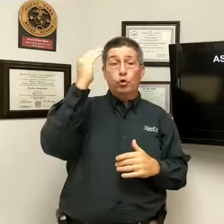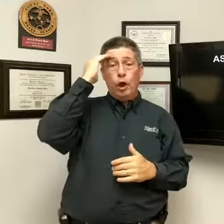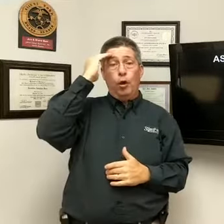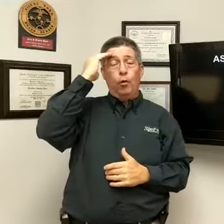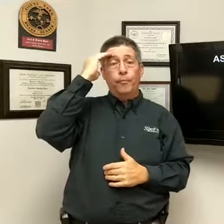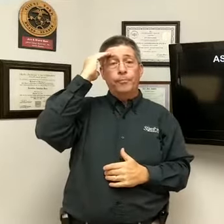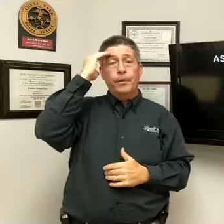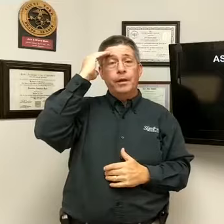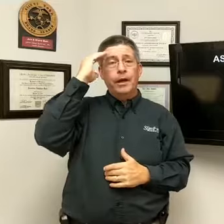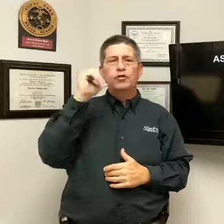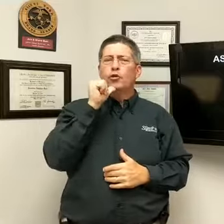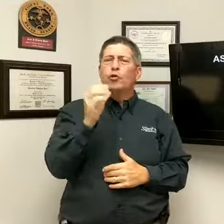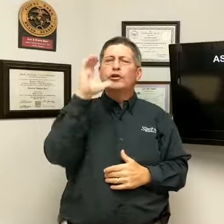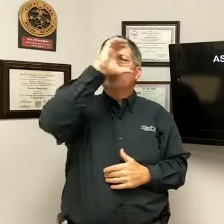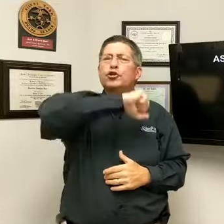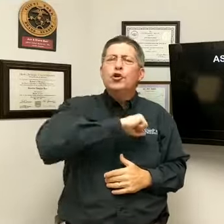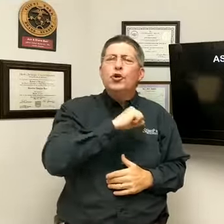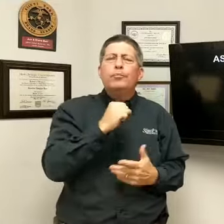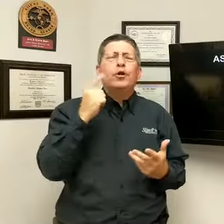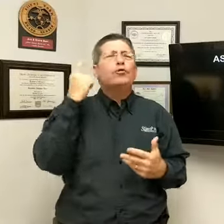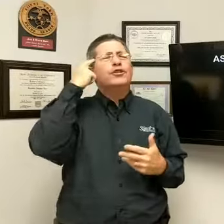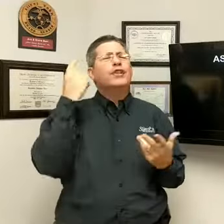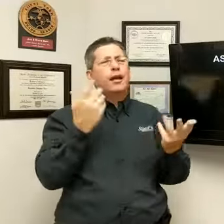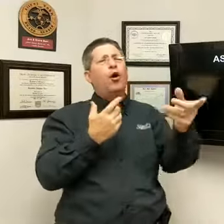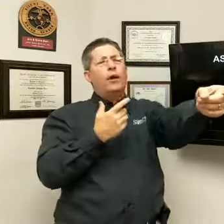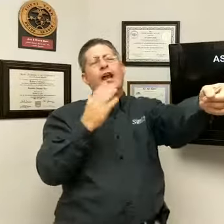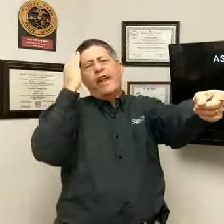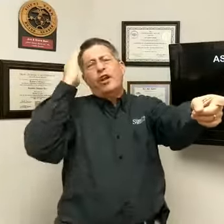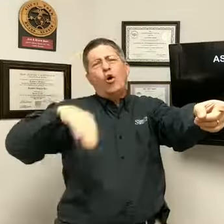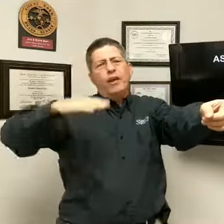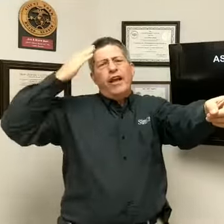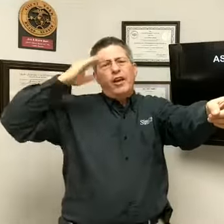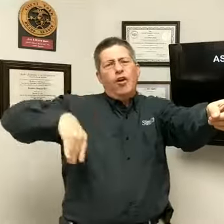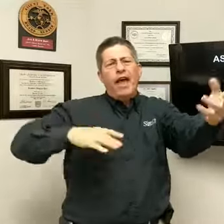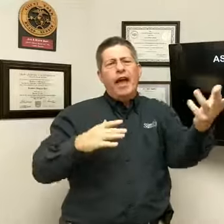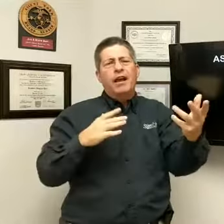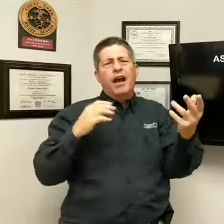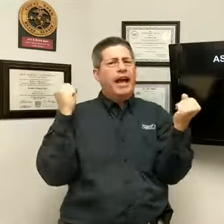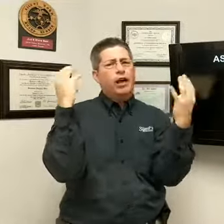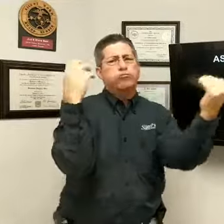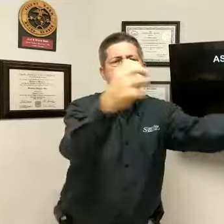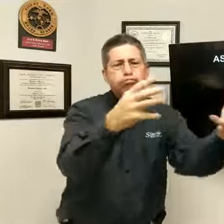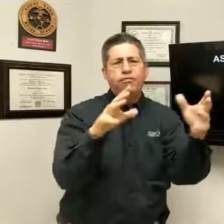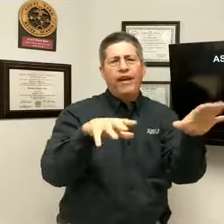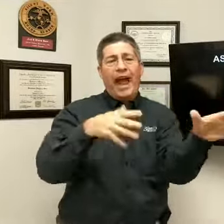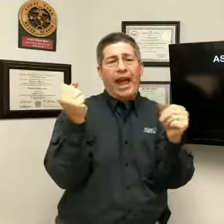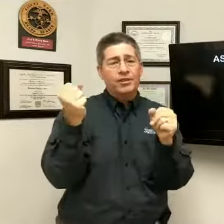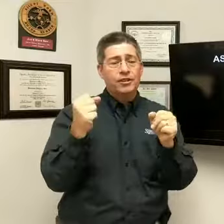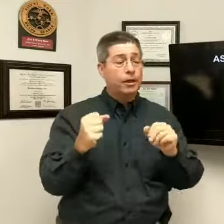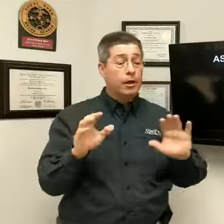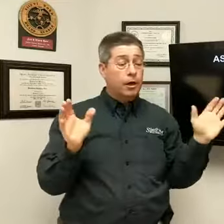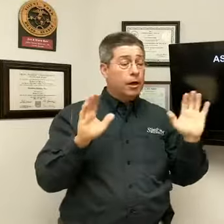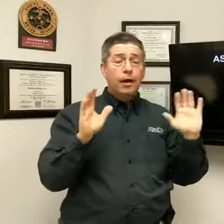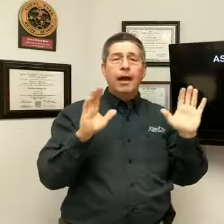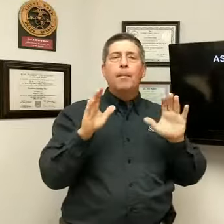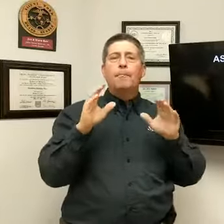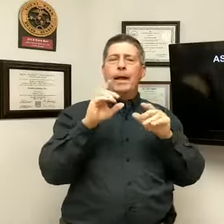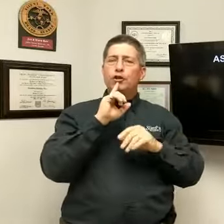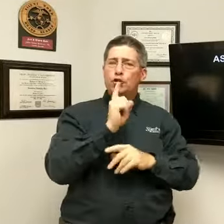know. And so don't assume, don't just think, oh, okay, they know it, they know that, I can go fast. Make